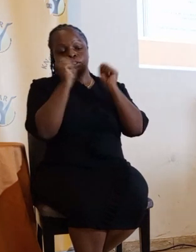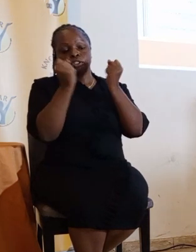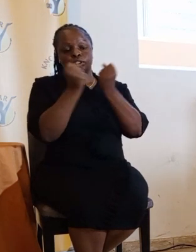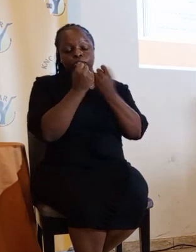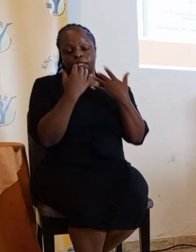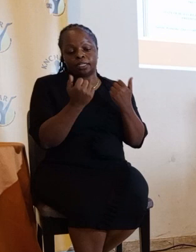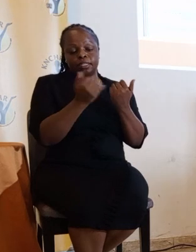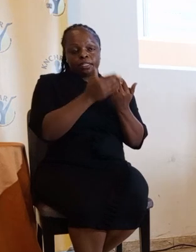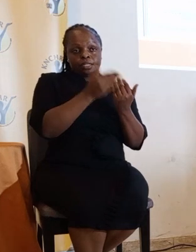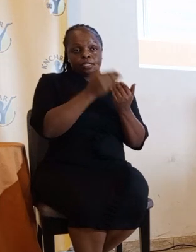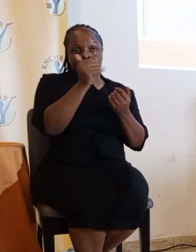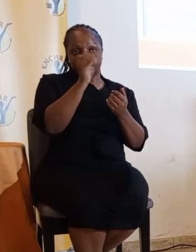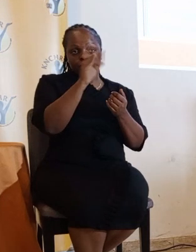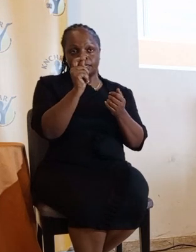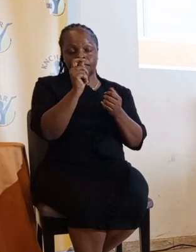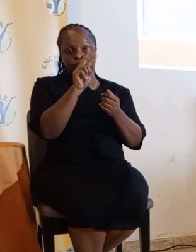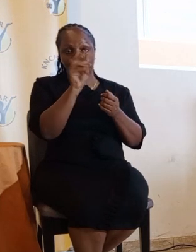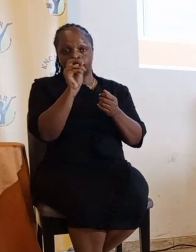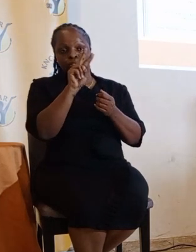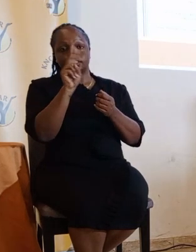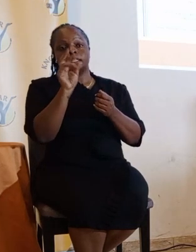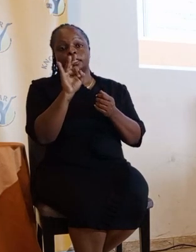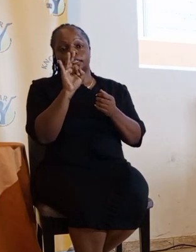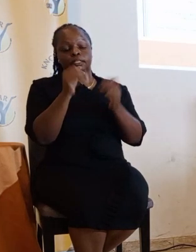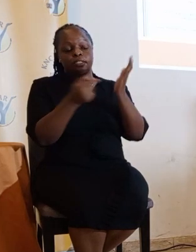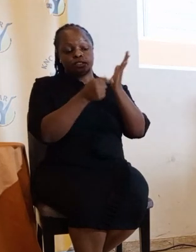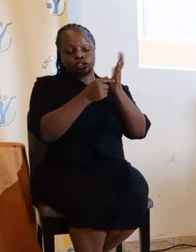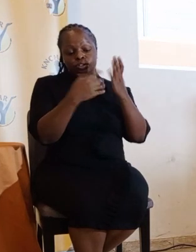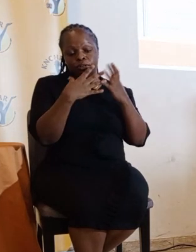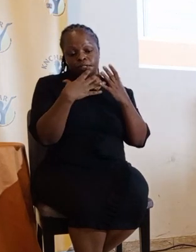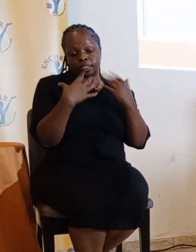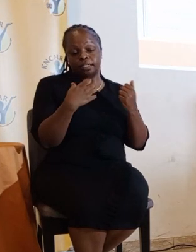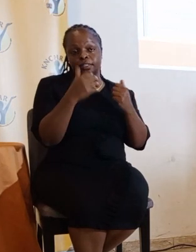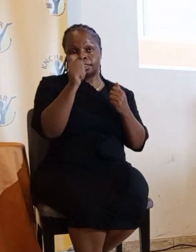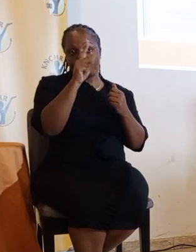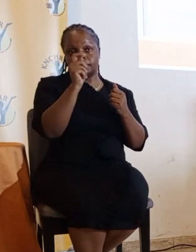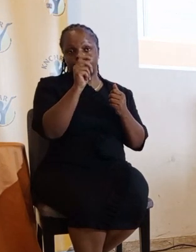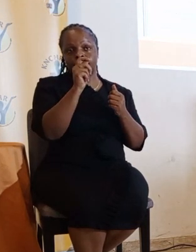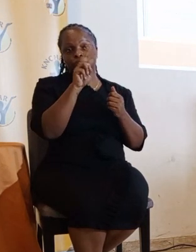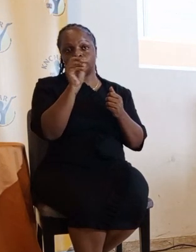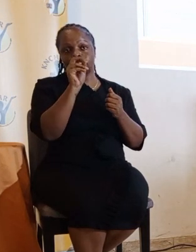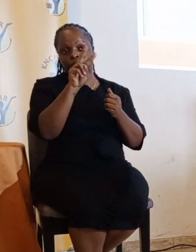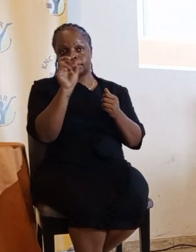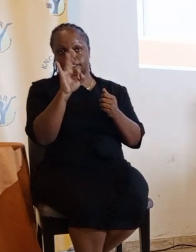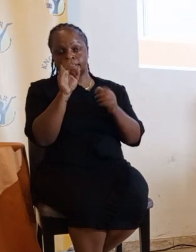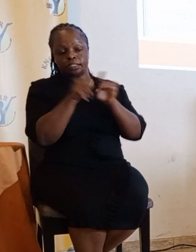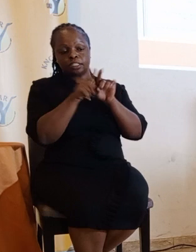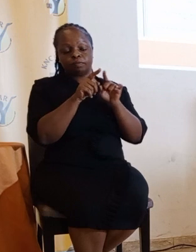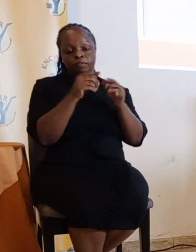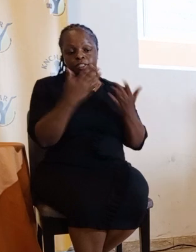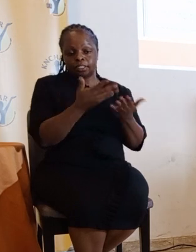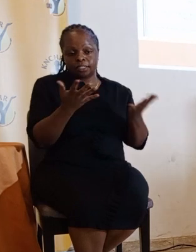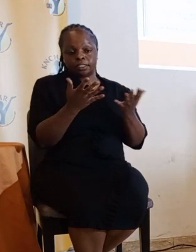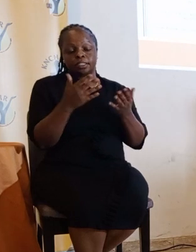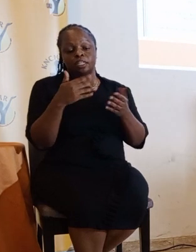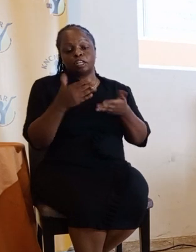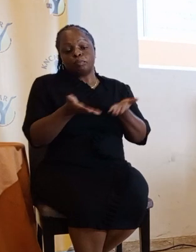Act 2023, the Digital Health Act 2023, and the Facility Improvement Financing